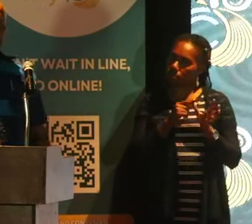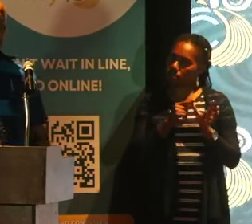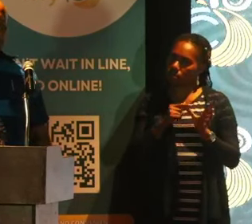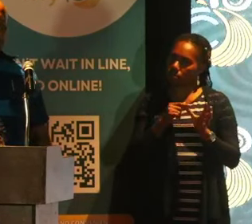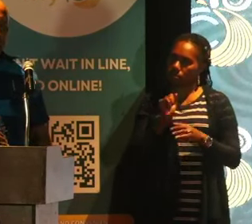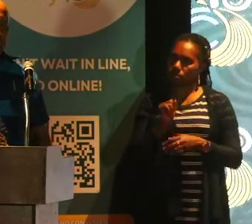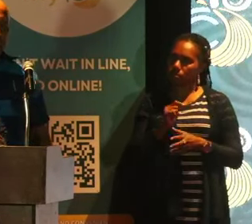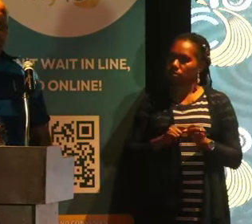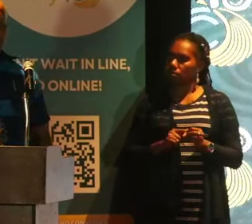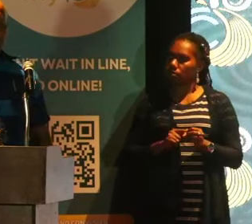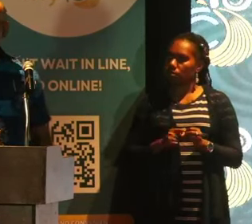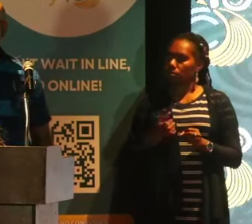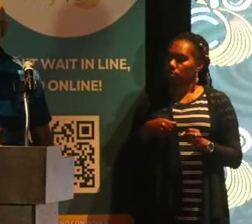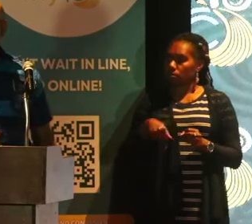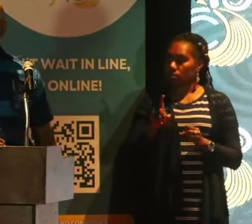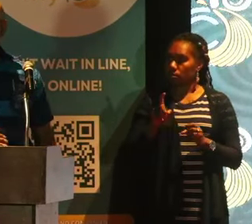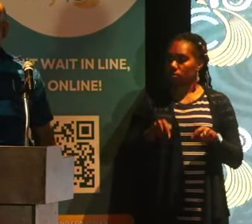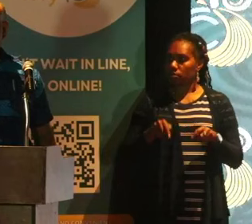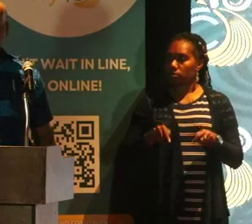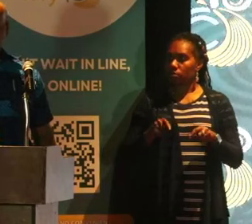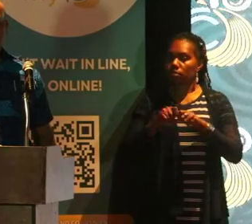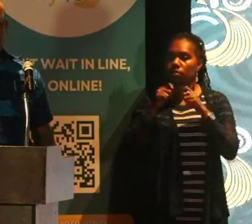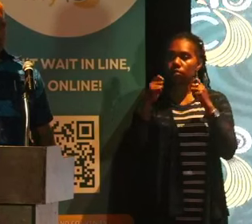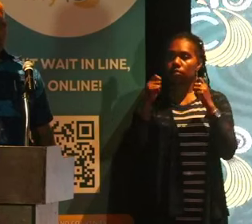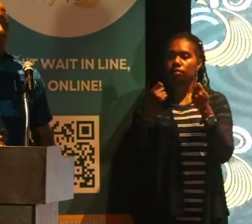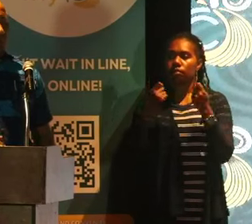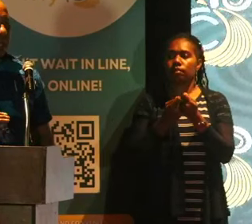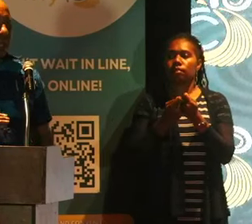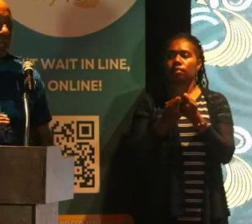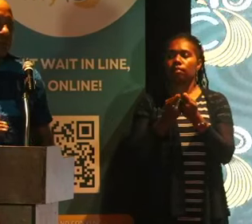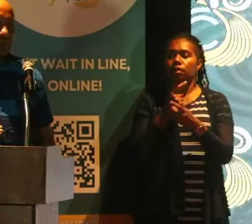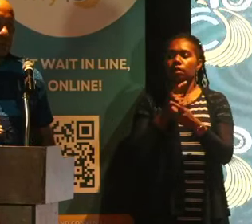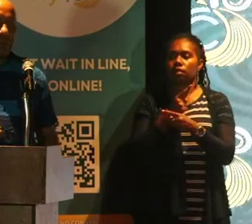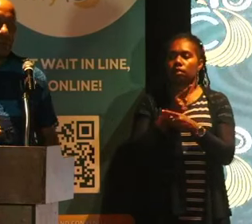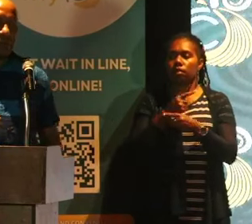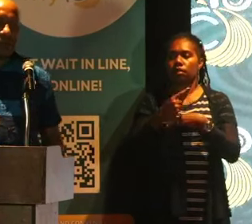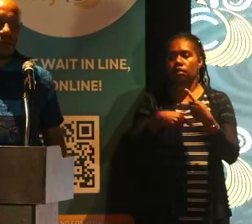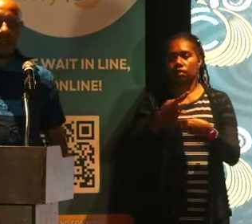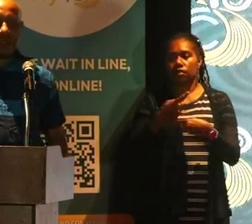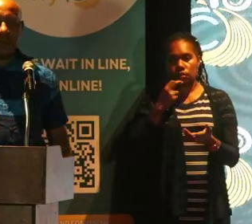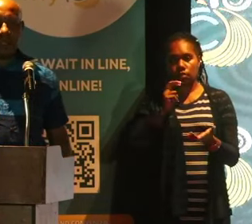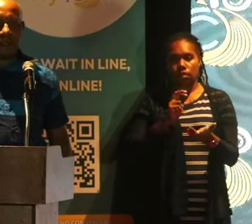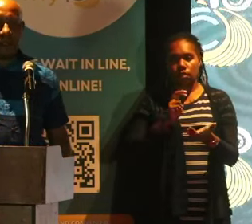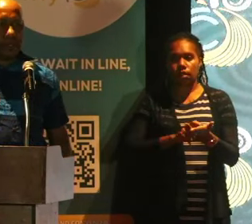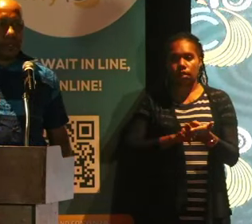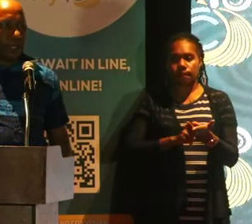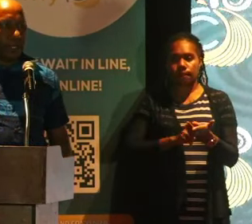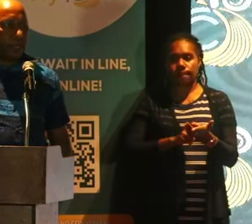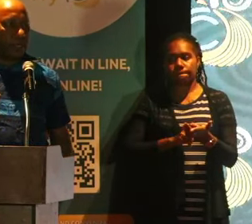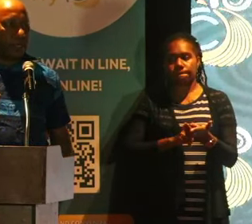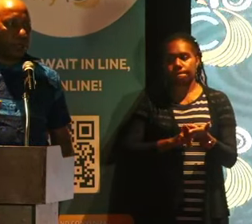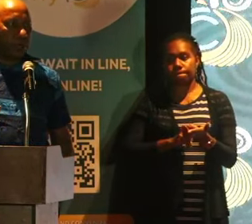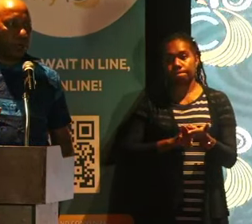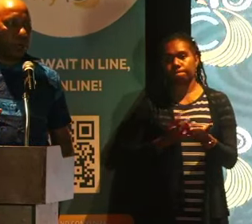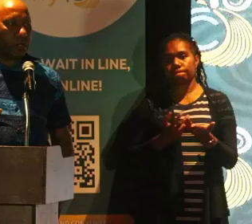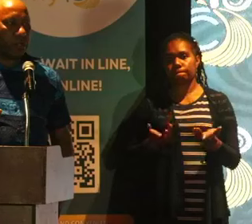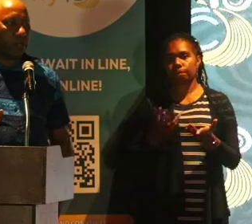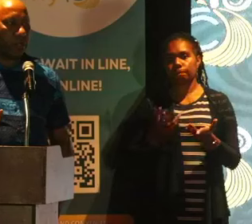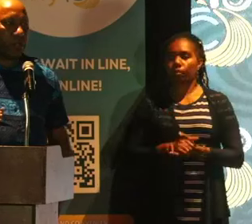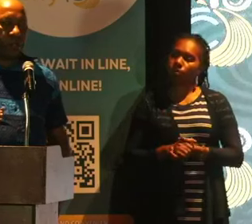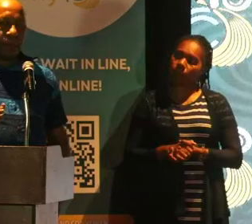technical officers, we are present here, just to talk on the registration of cooperative society, which is a very special